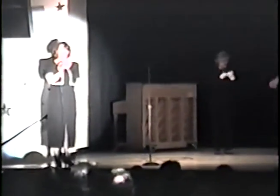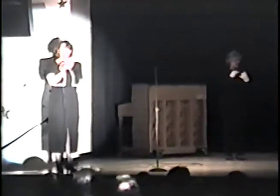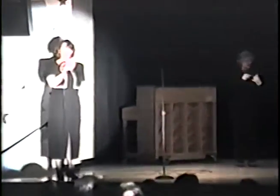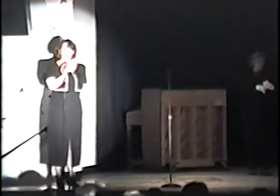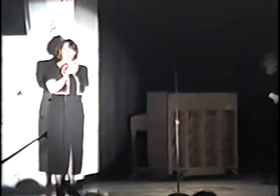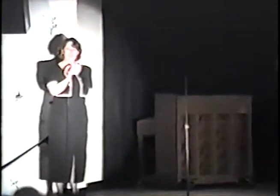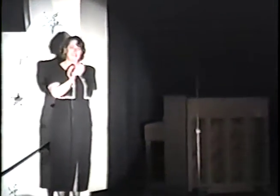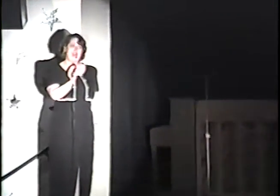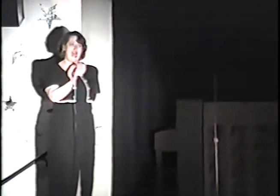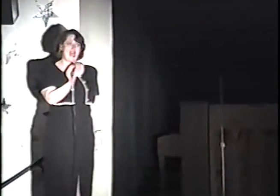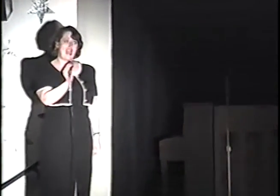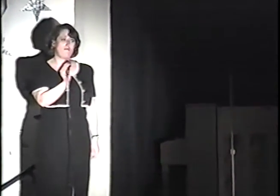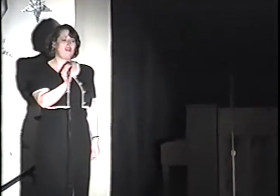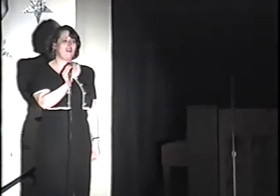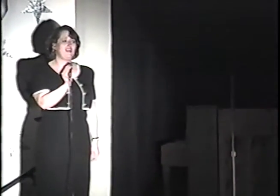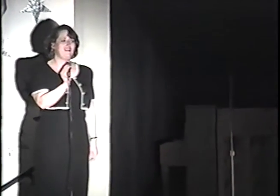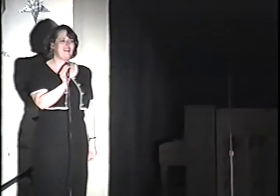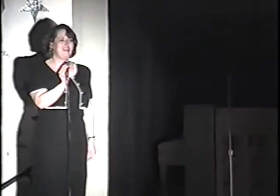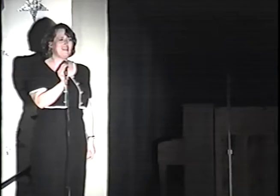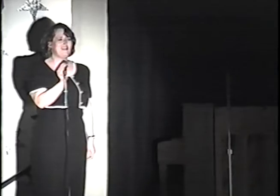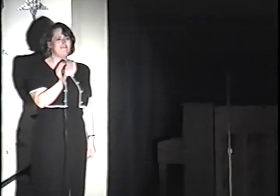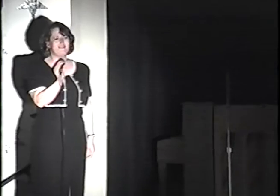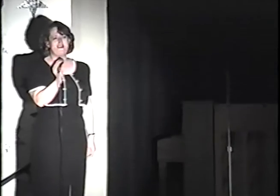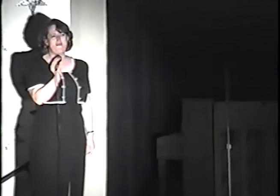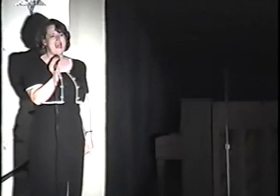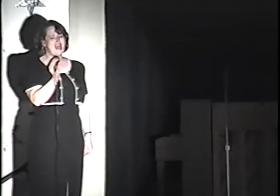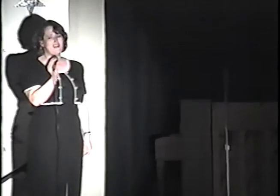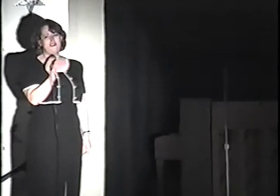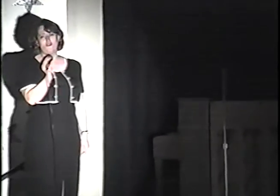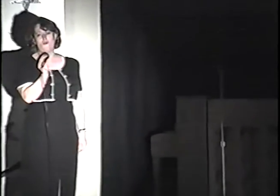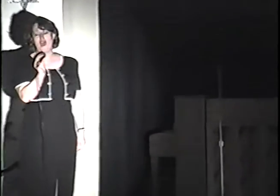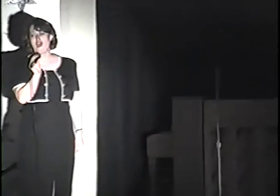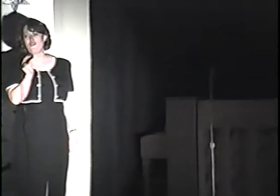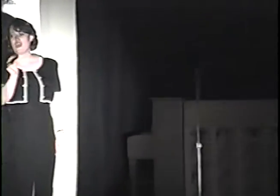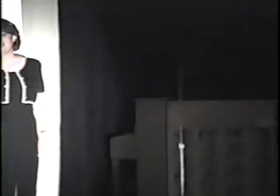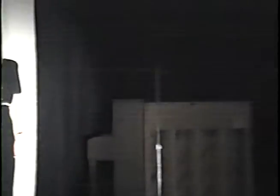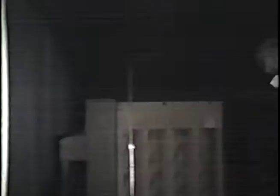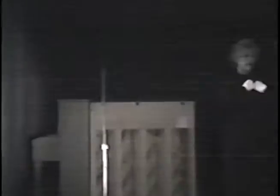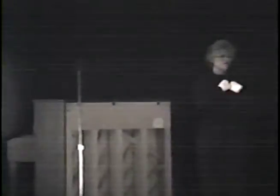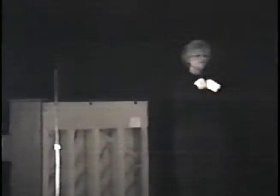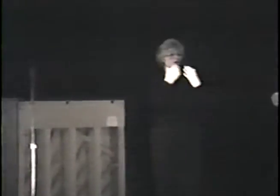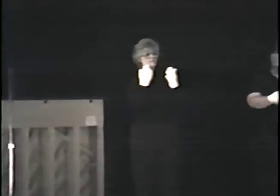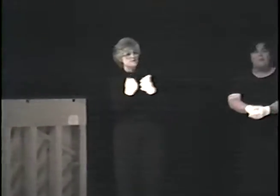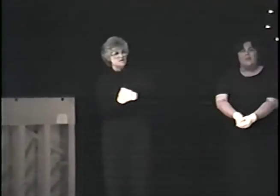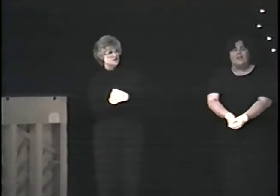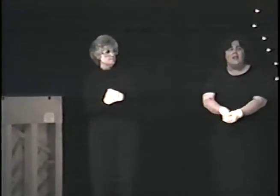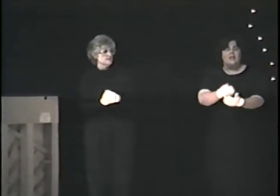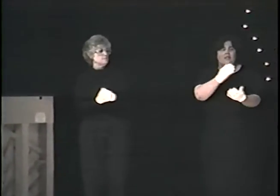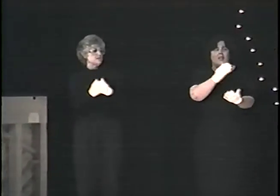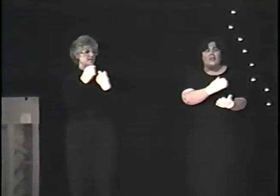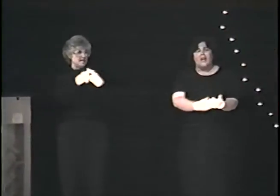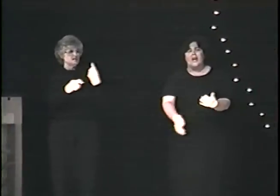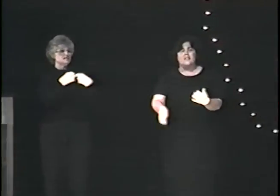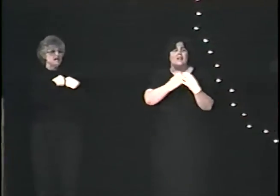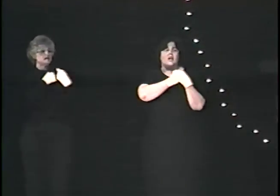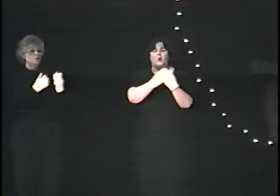live as I believe. No matter what they take from me, they can't take away